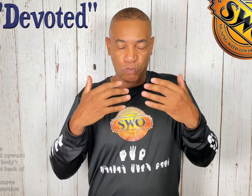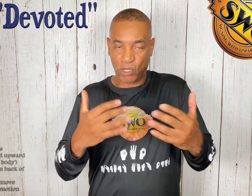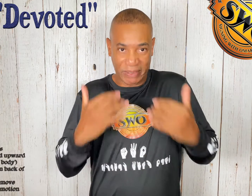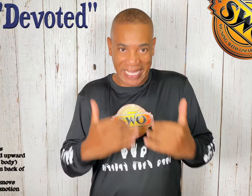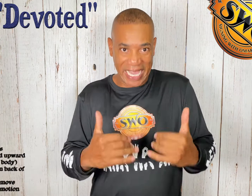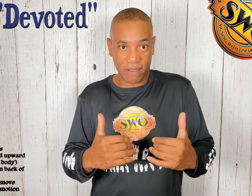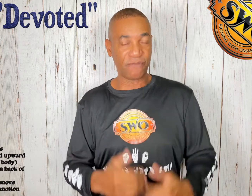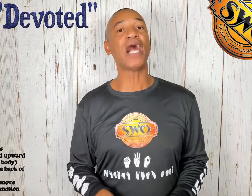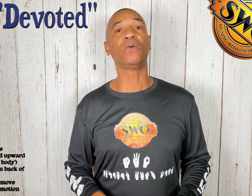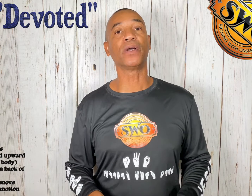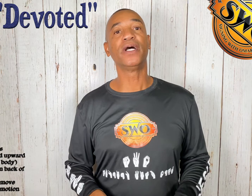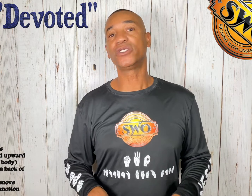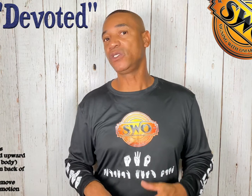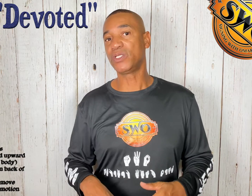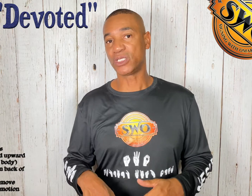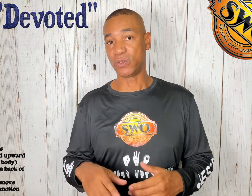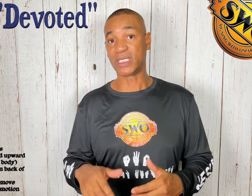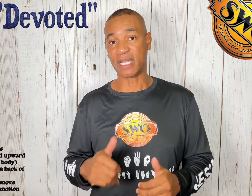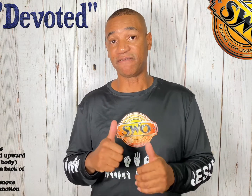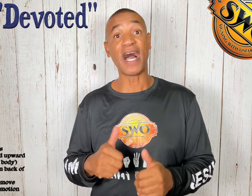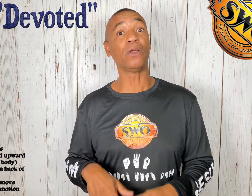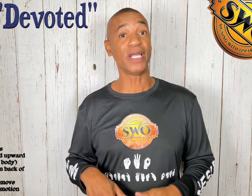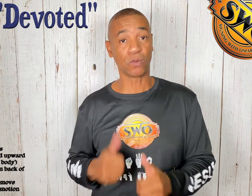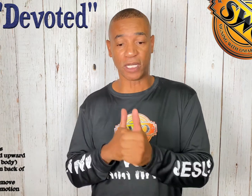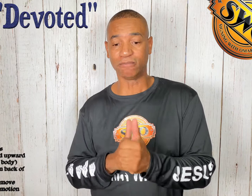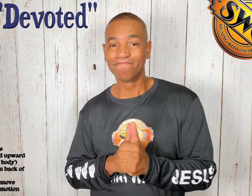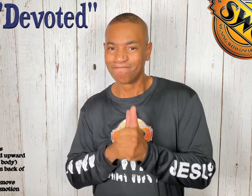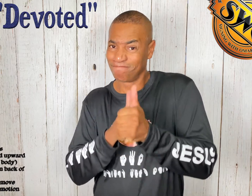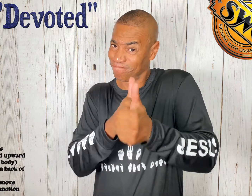real dedicated follower. So you would just do the sign follow as well.